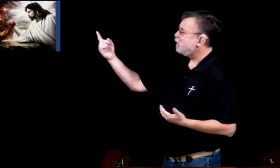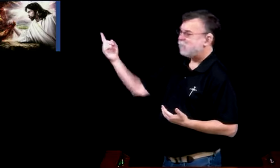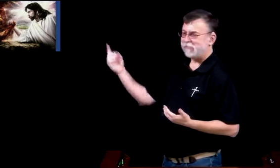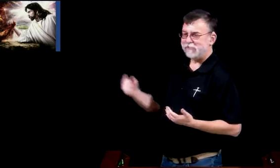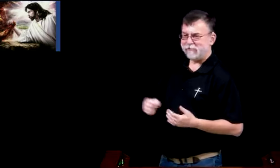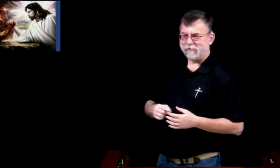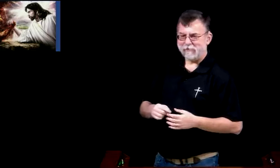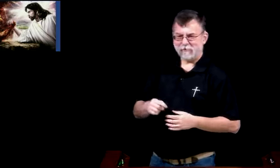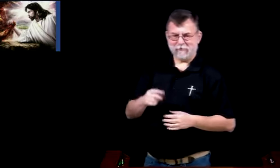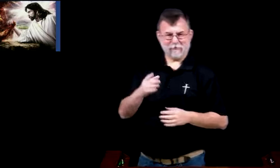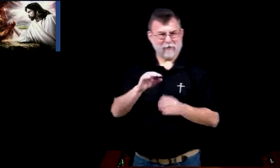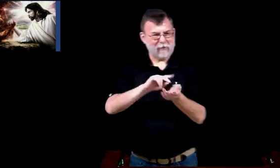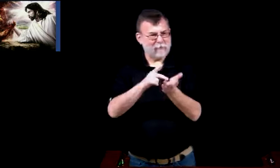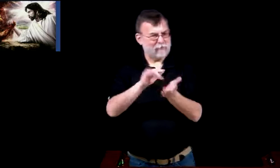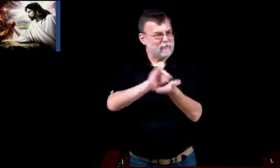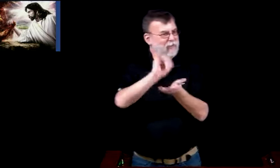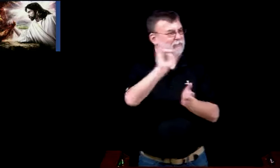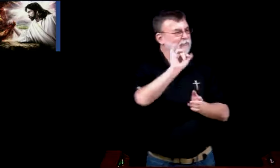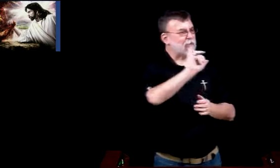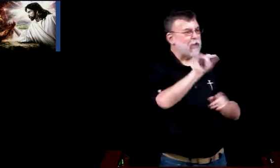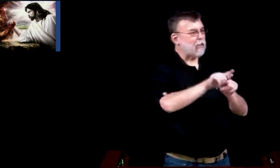and defeat Satan.